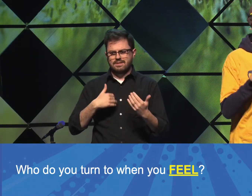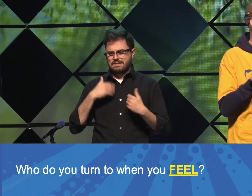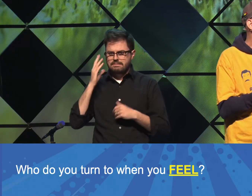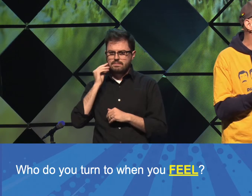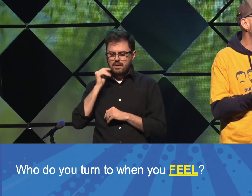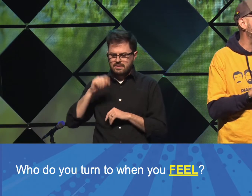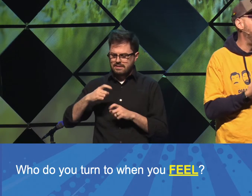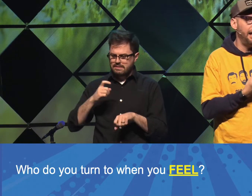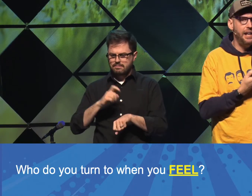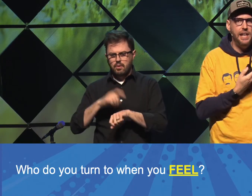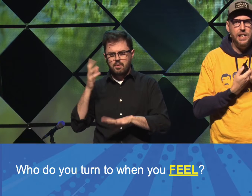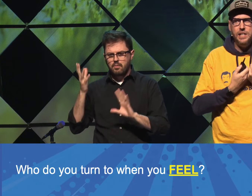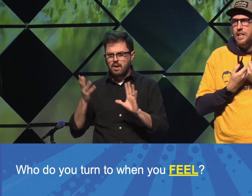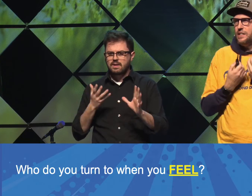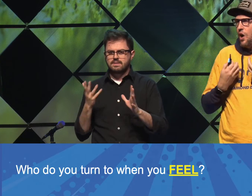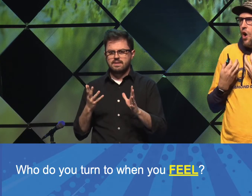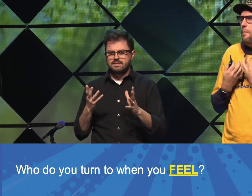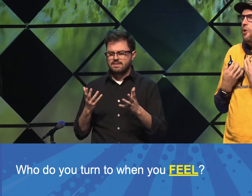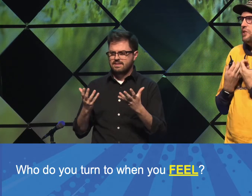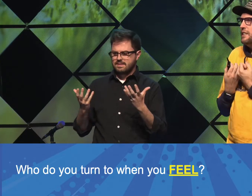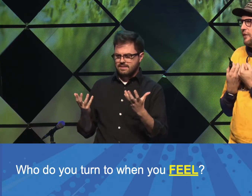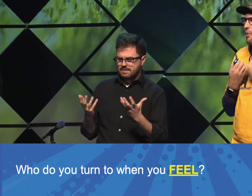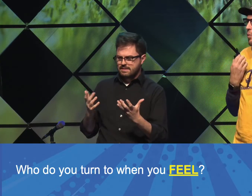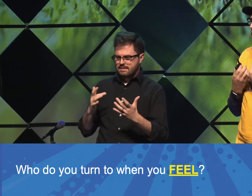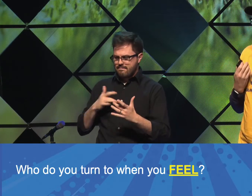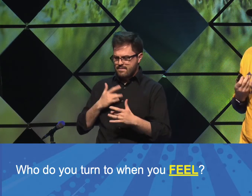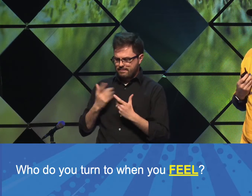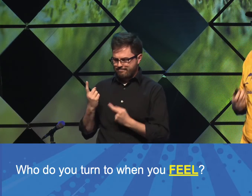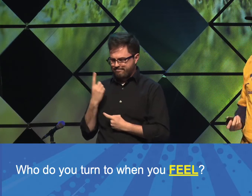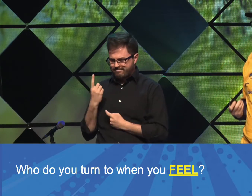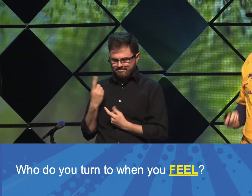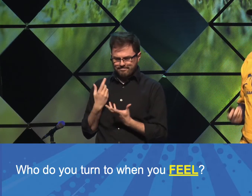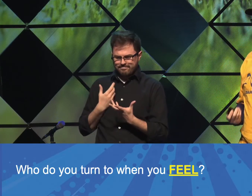when we experience that, it is almost as if we want